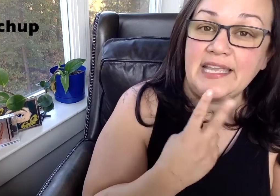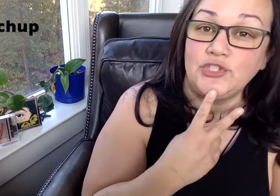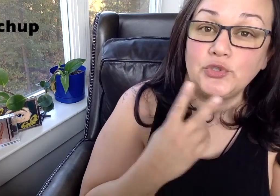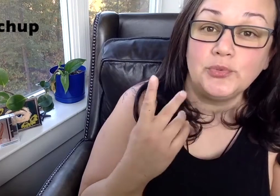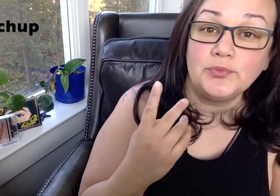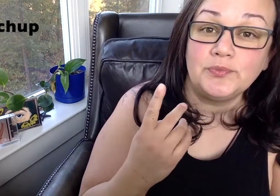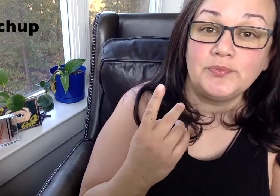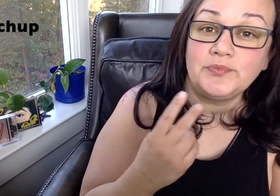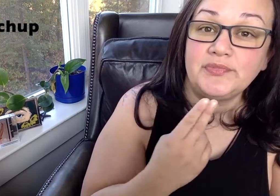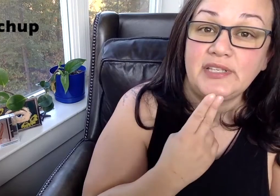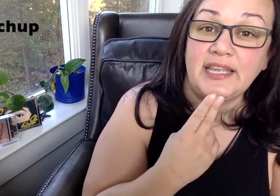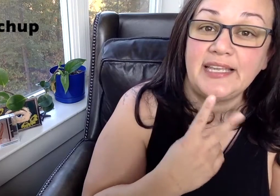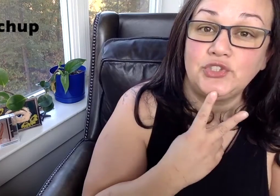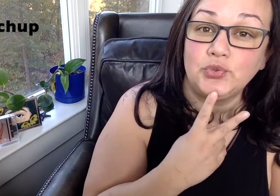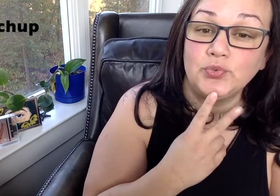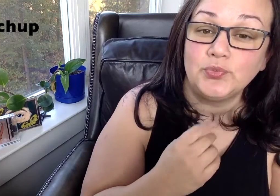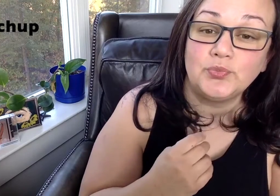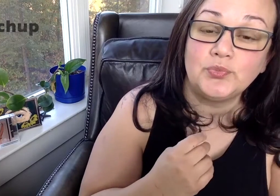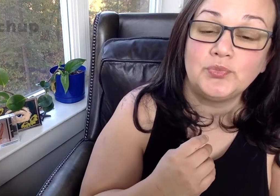Quechu. Quechu.